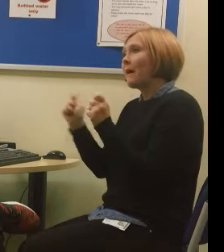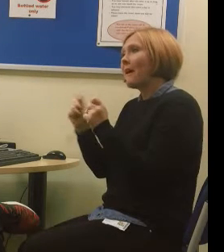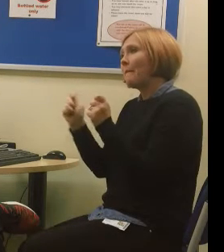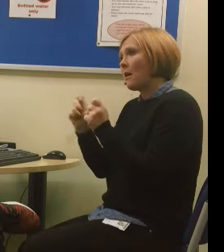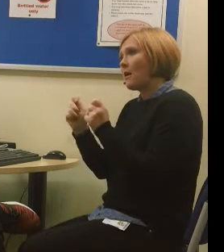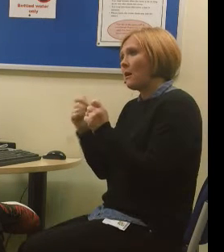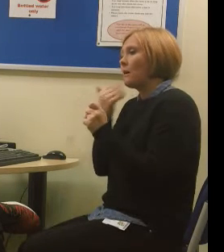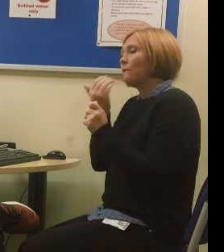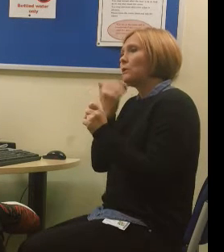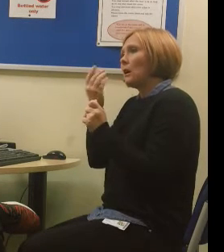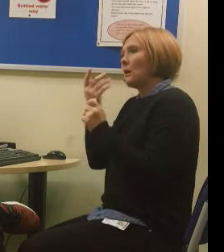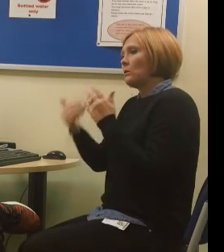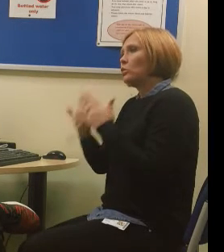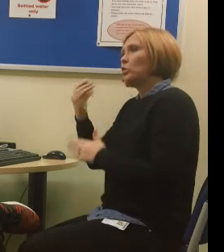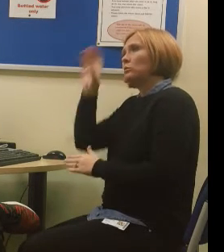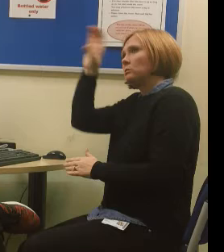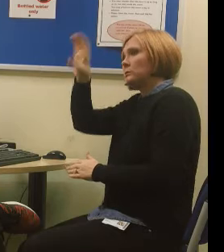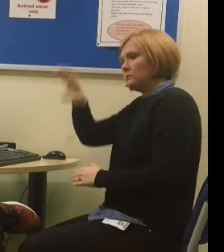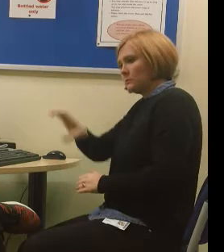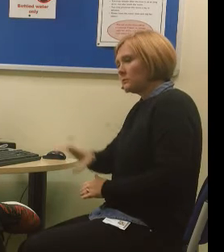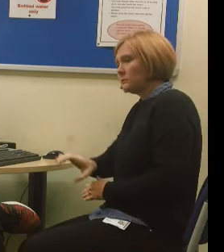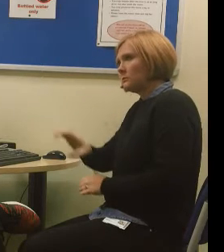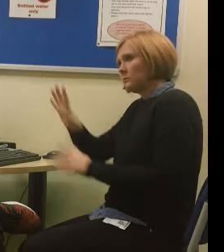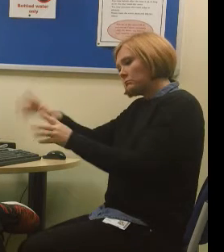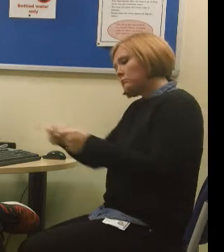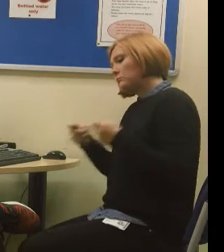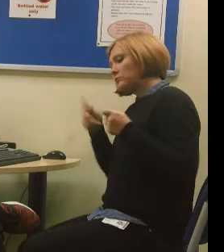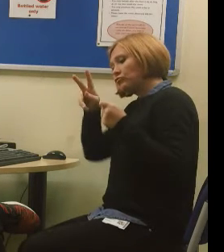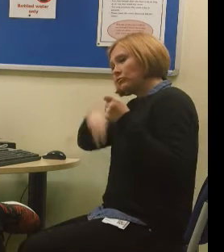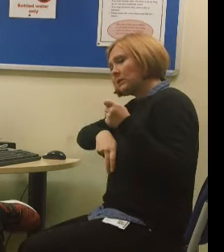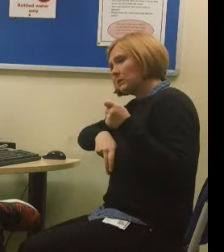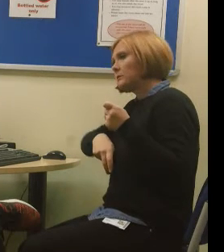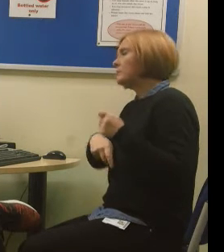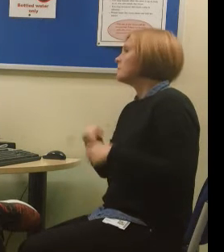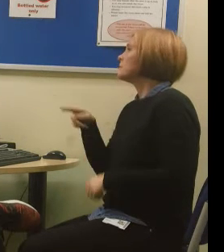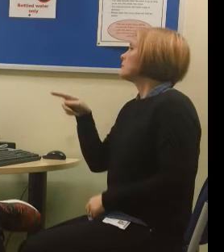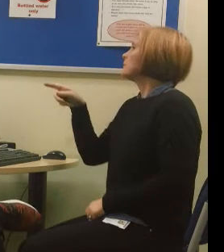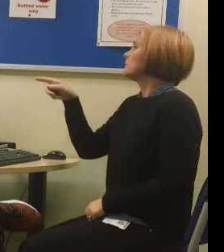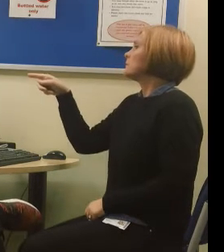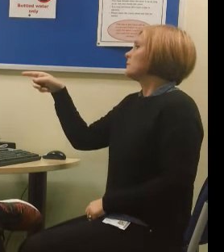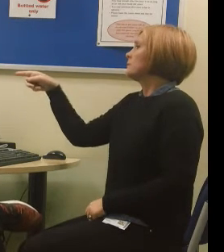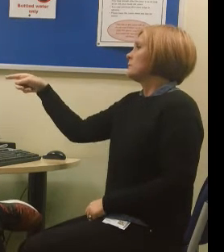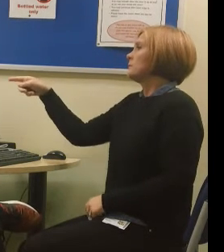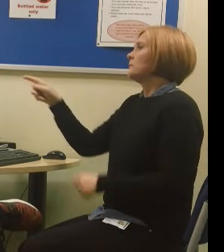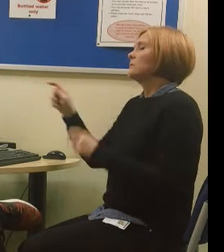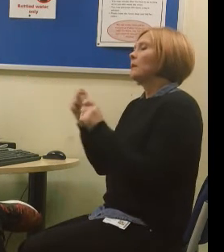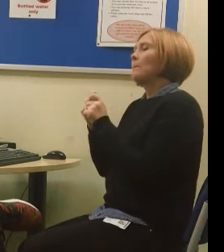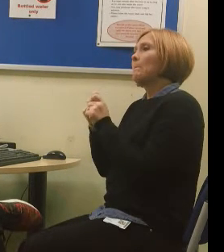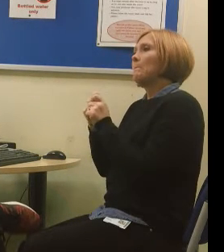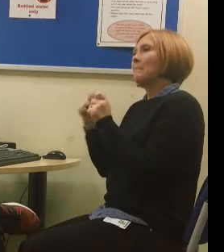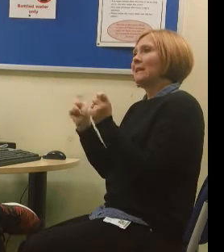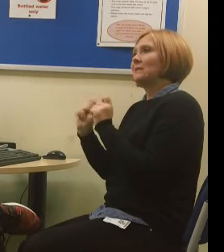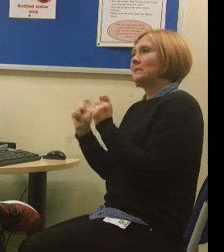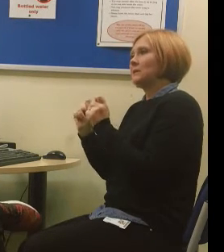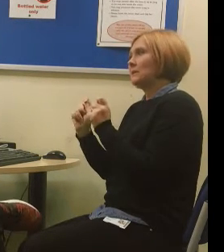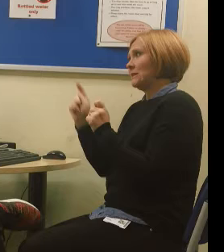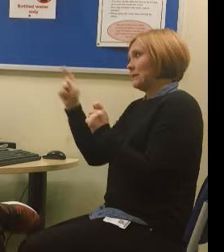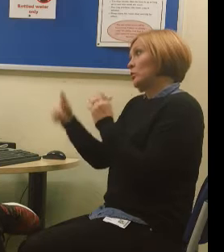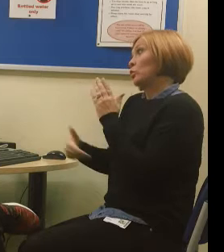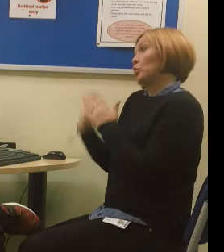here. We also have the current periodicals. These are the most current issue of each of the different journals that we currently